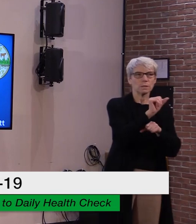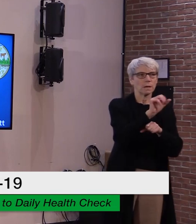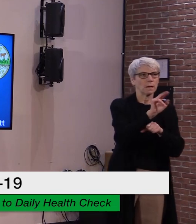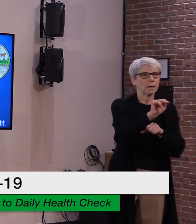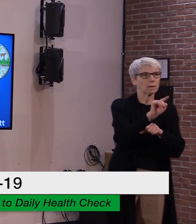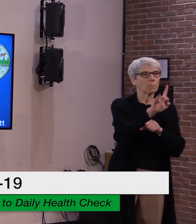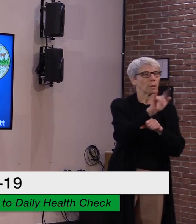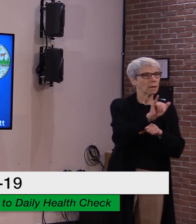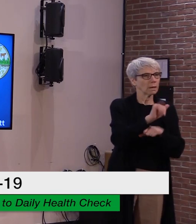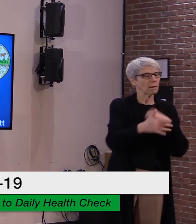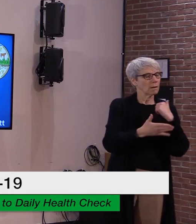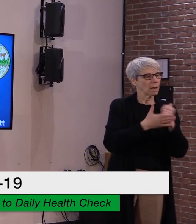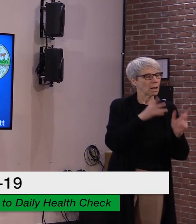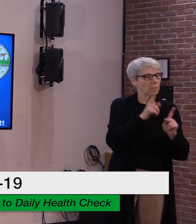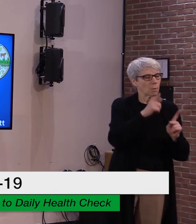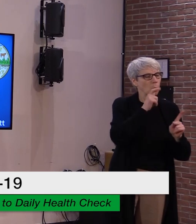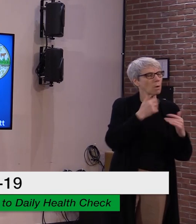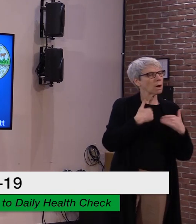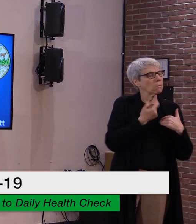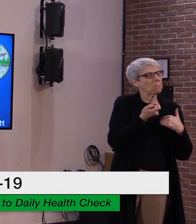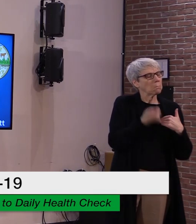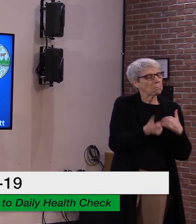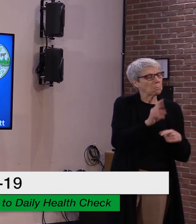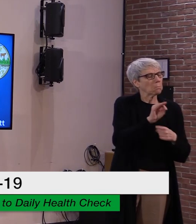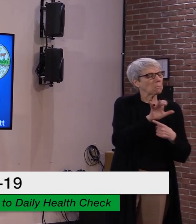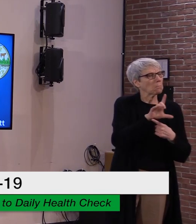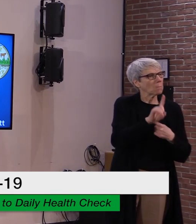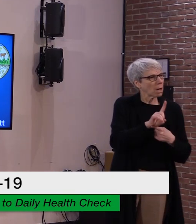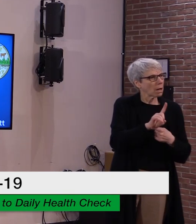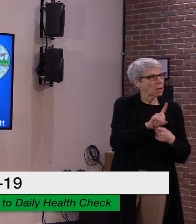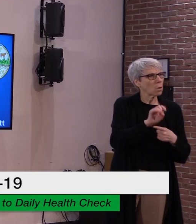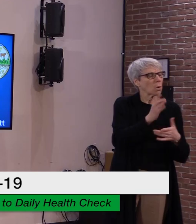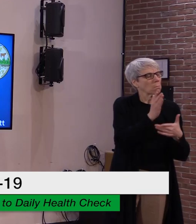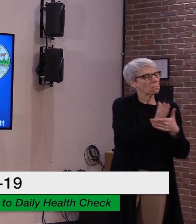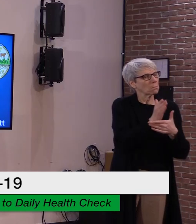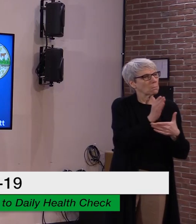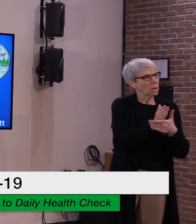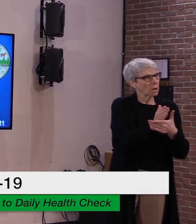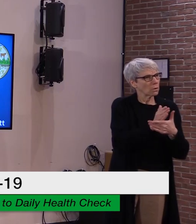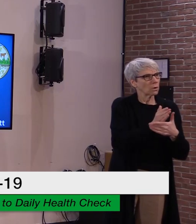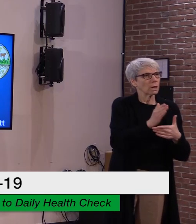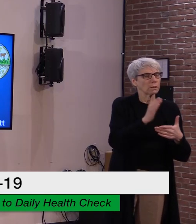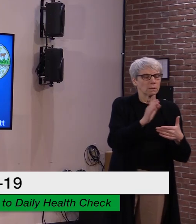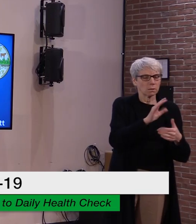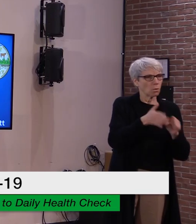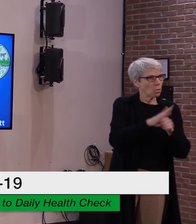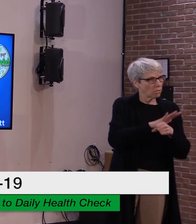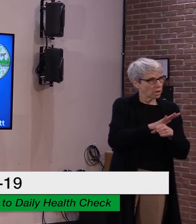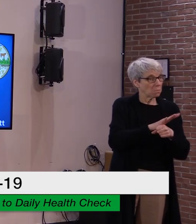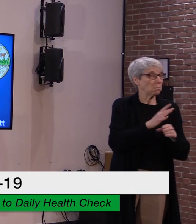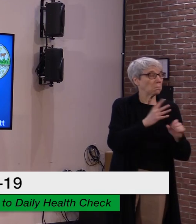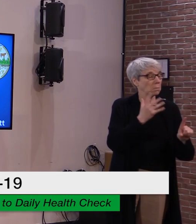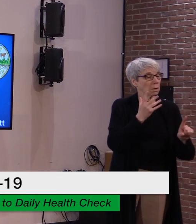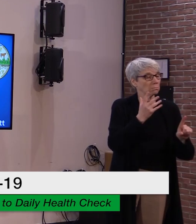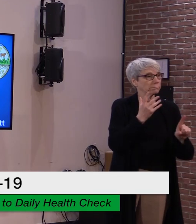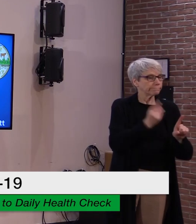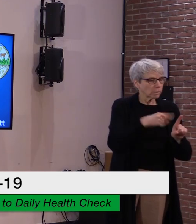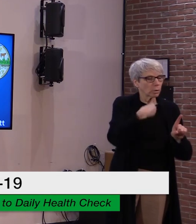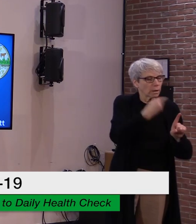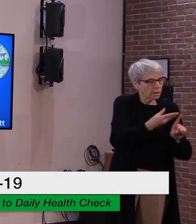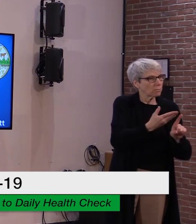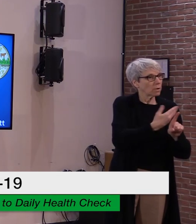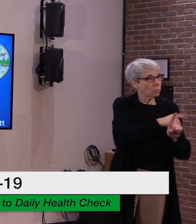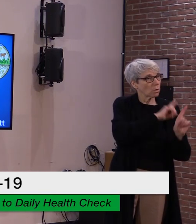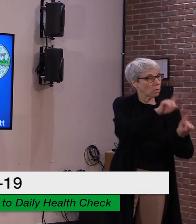hospitalization and that it should only be used in a research trial the infectious